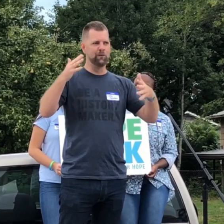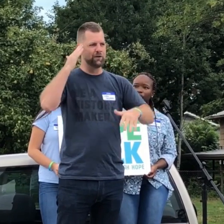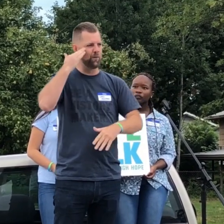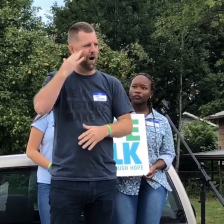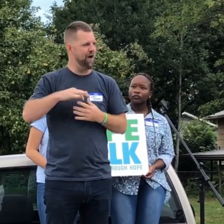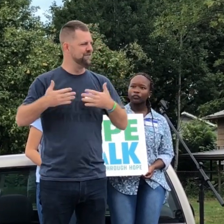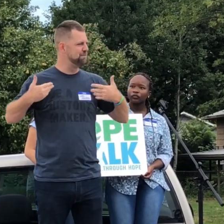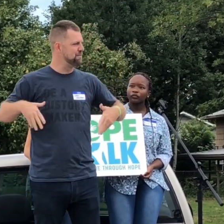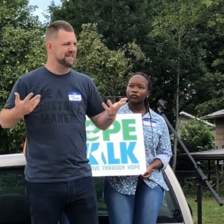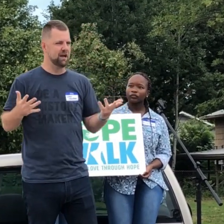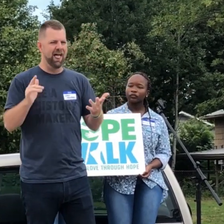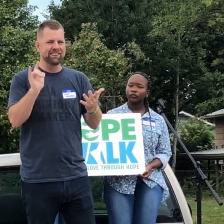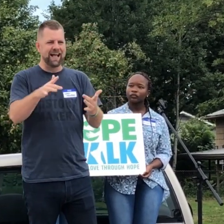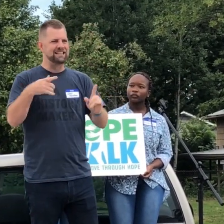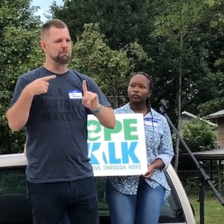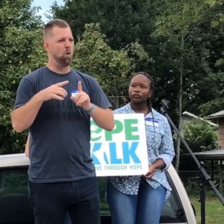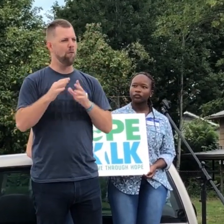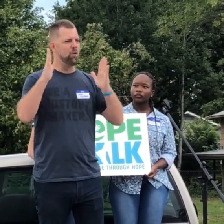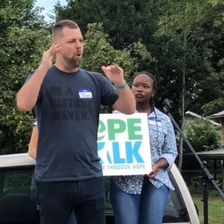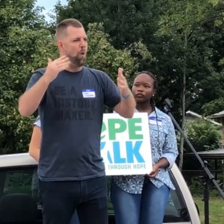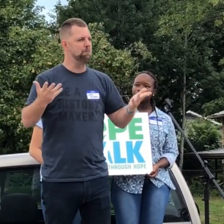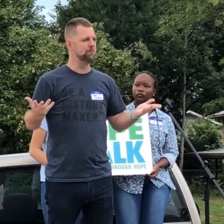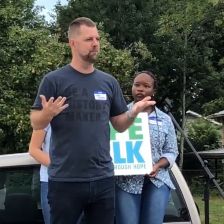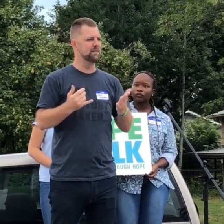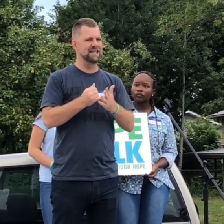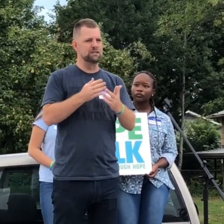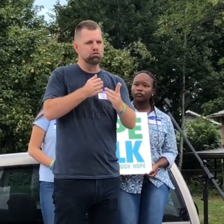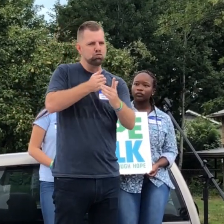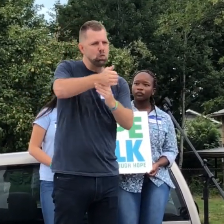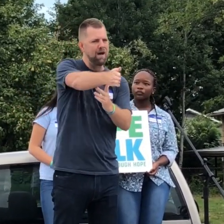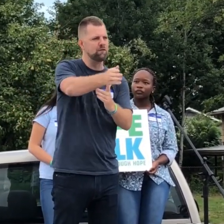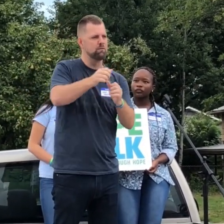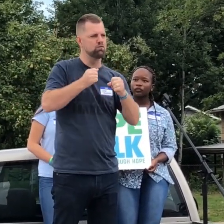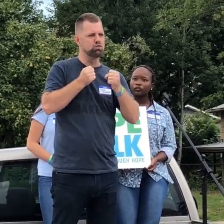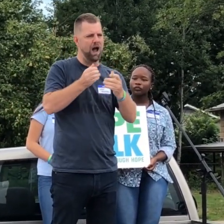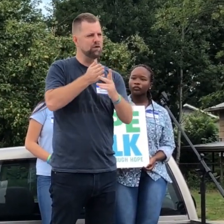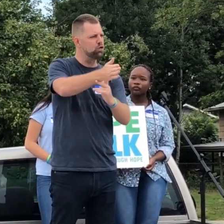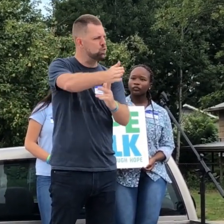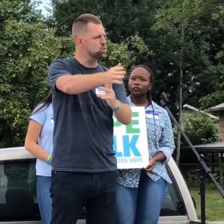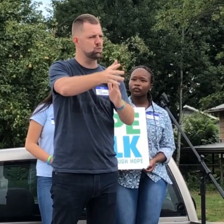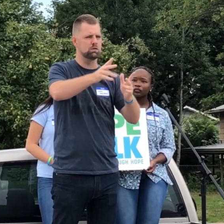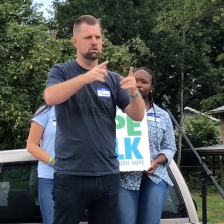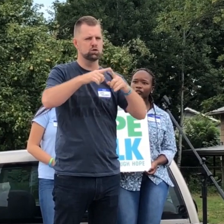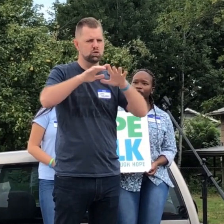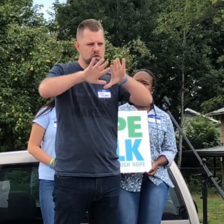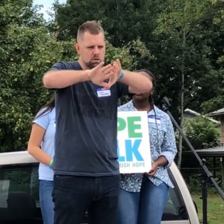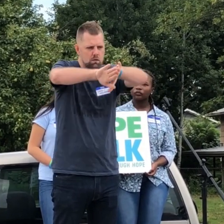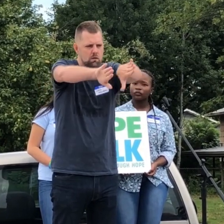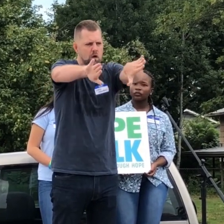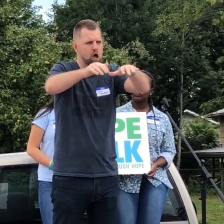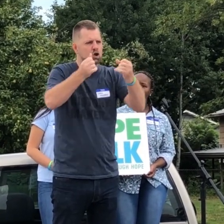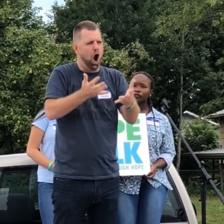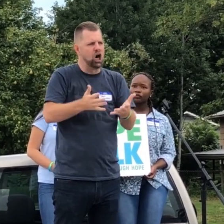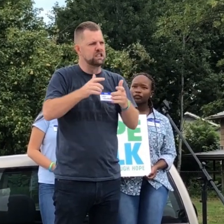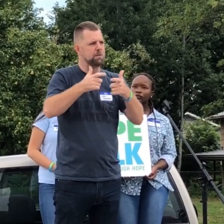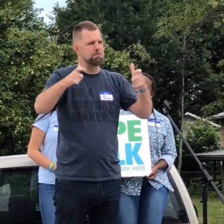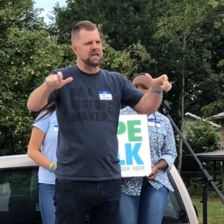familiar faces here that I've already known before. And that's the point of hope. It's going through and driving through these barriers